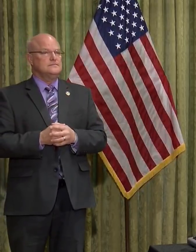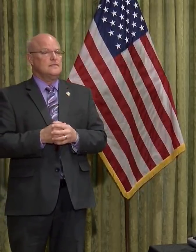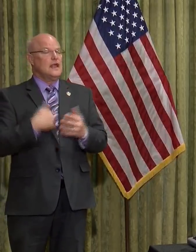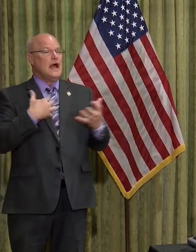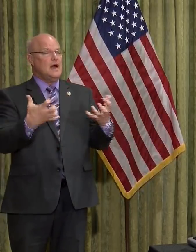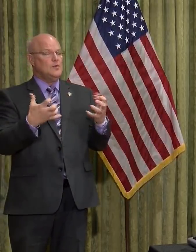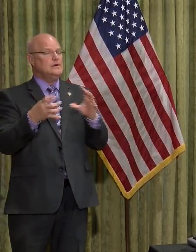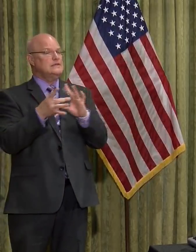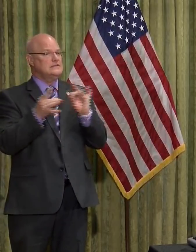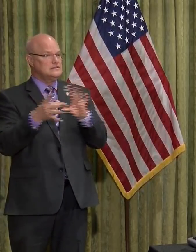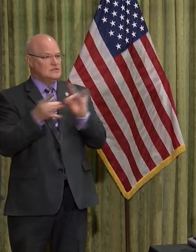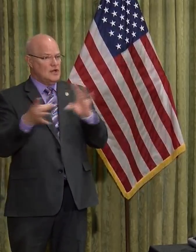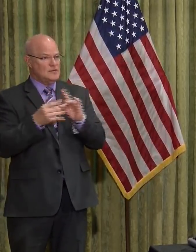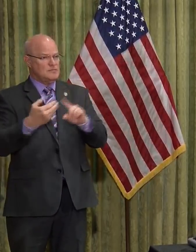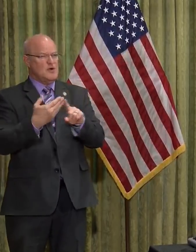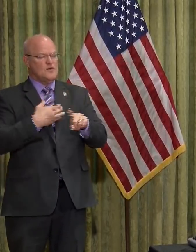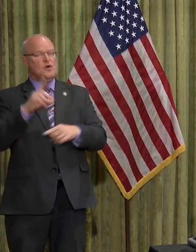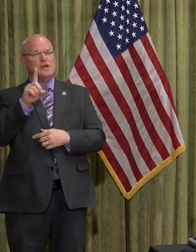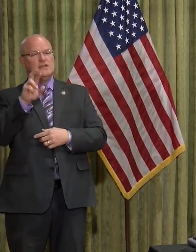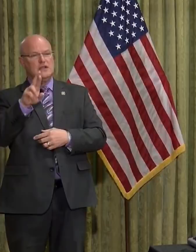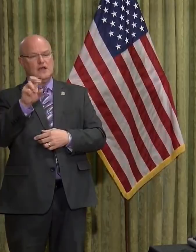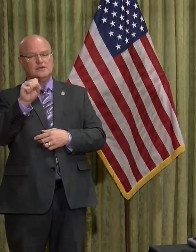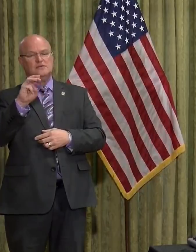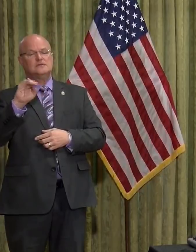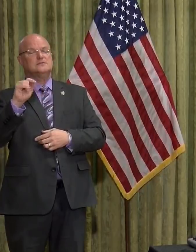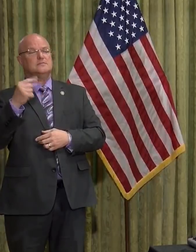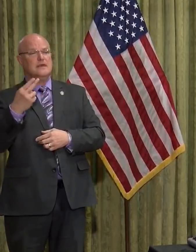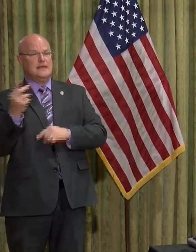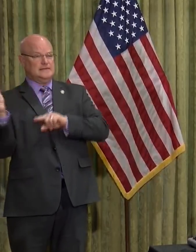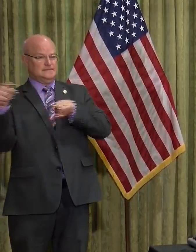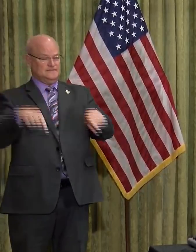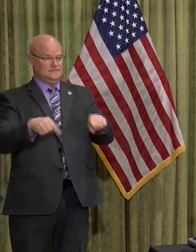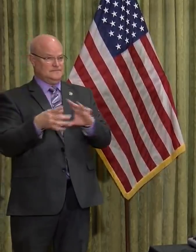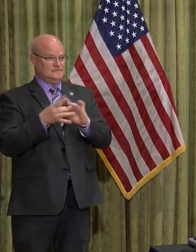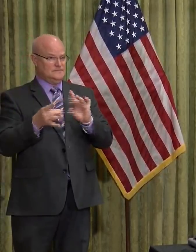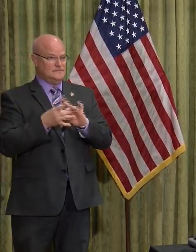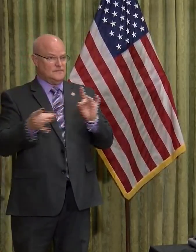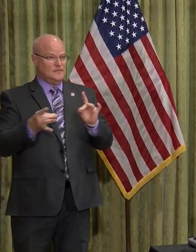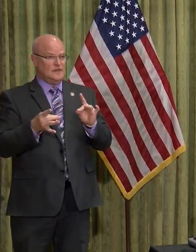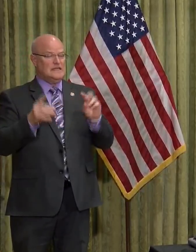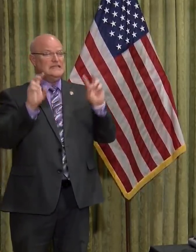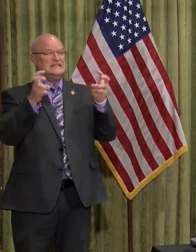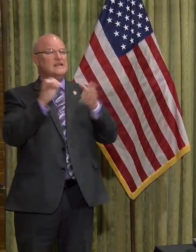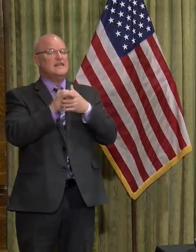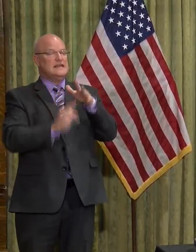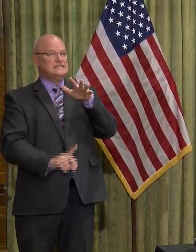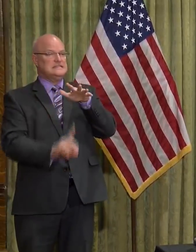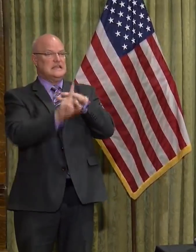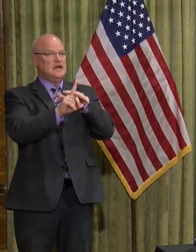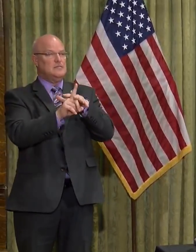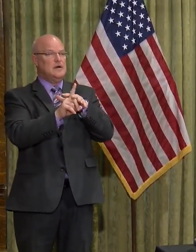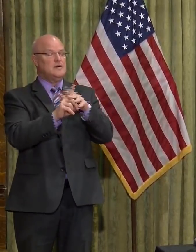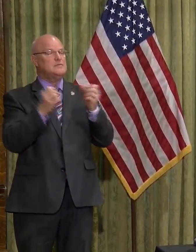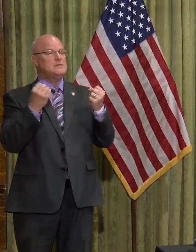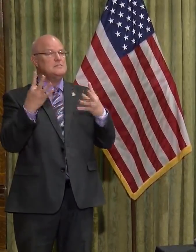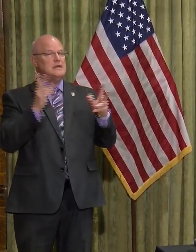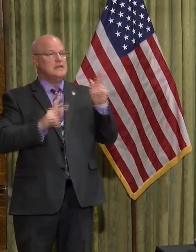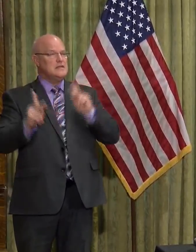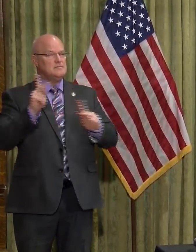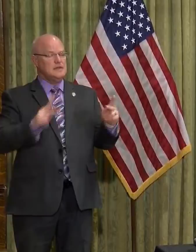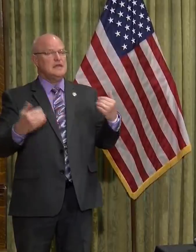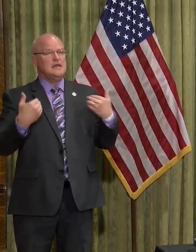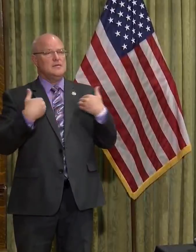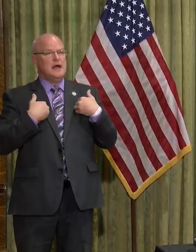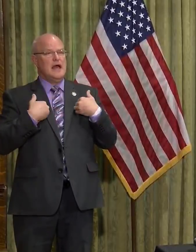I want to talk about, before Dr. Smith comes up here, an issue that has come up in which a lot of people